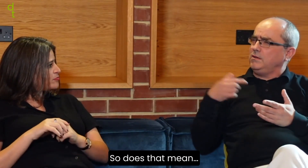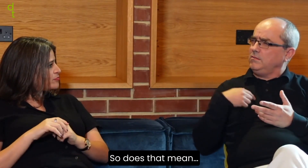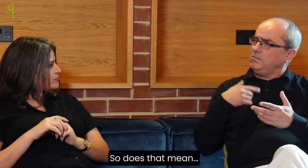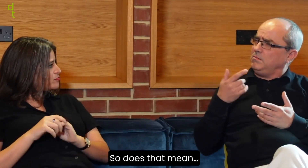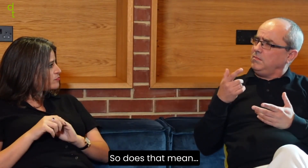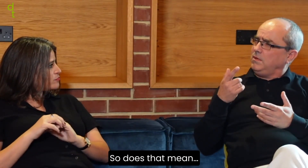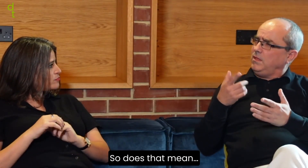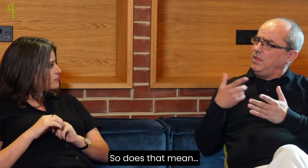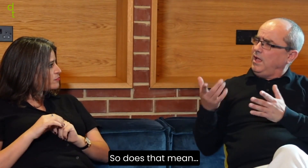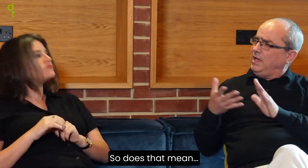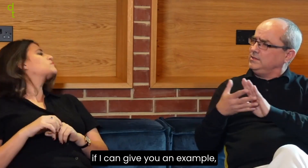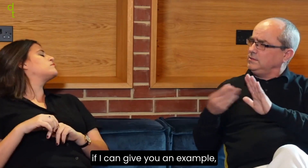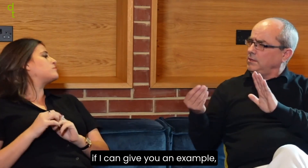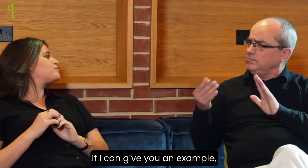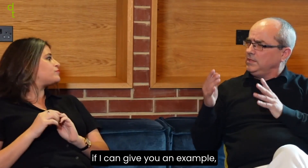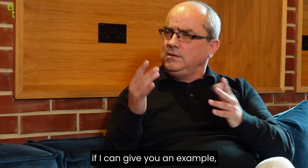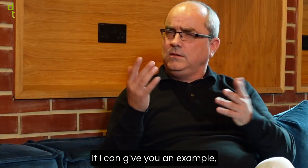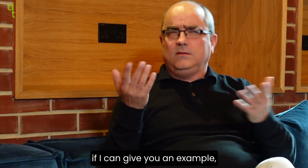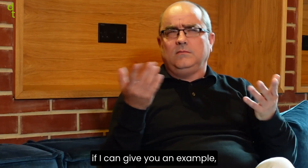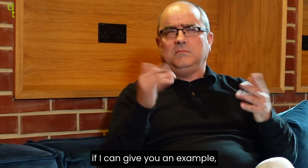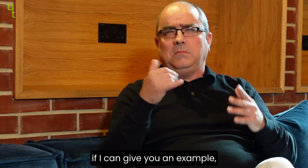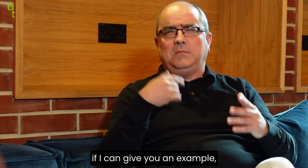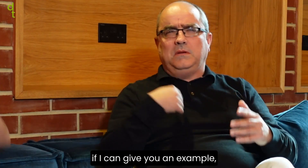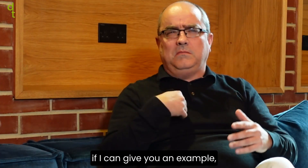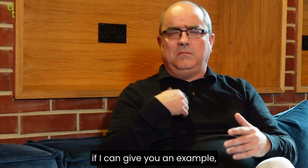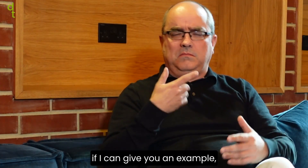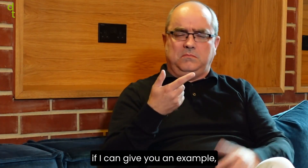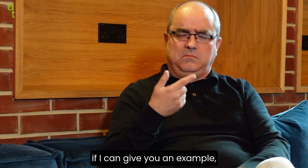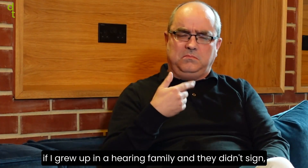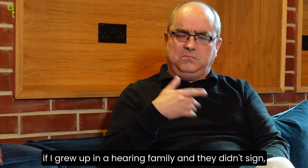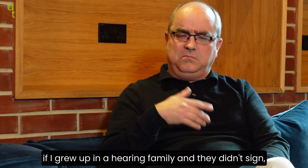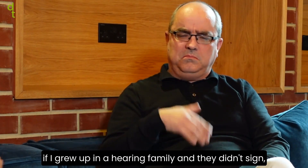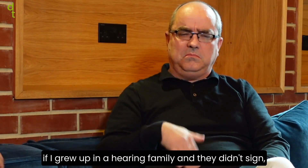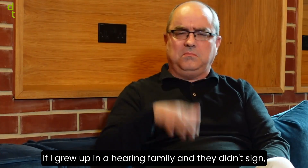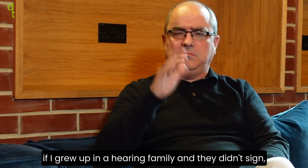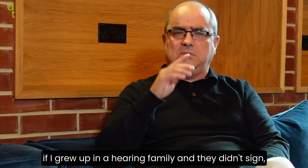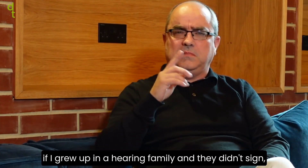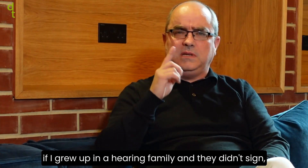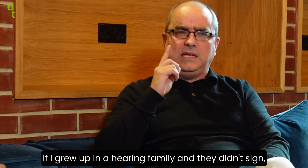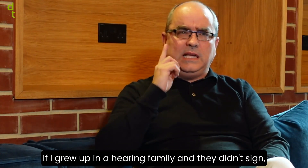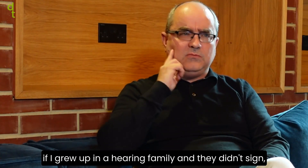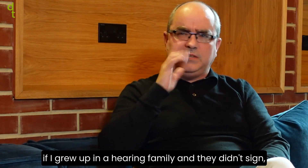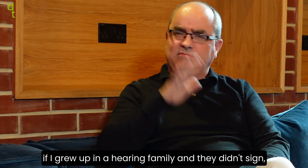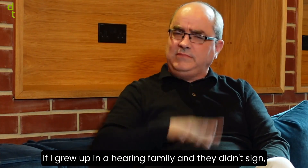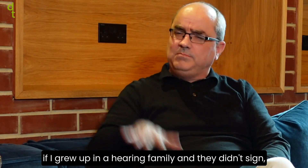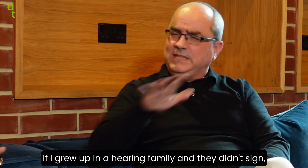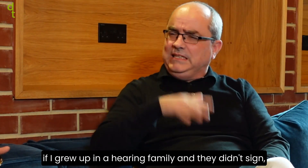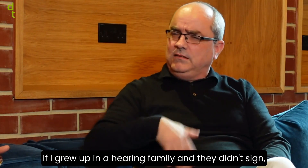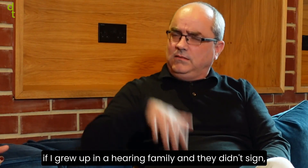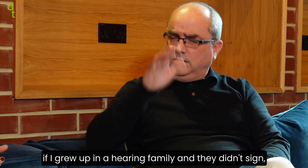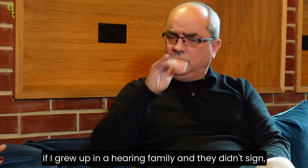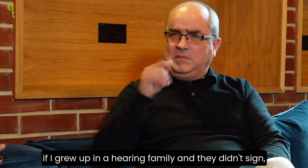So does that mean, if I can give you an example, if I grew up in a hearing family and they didn't